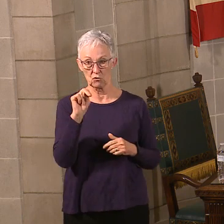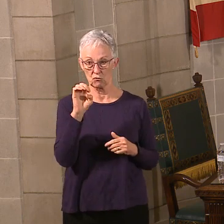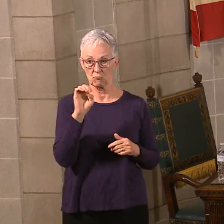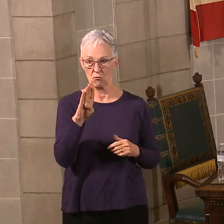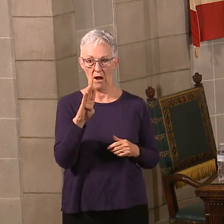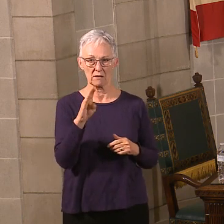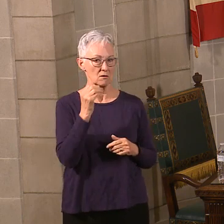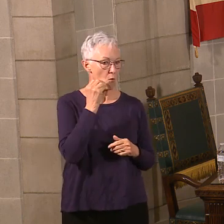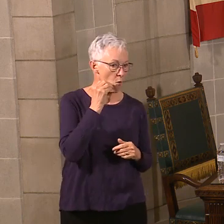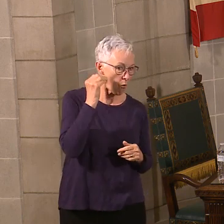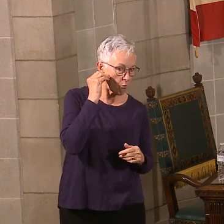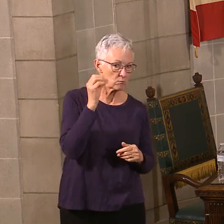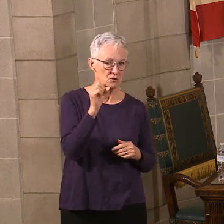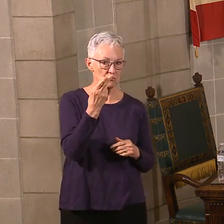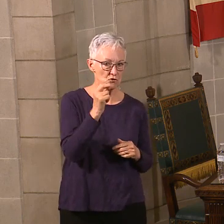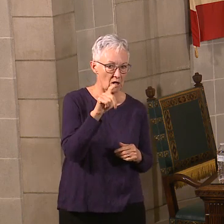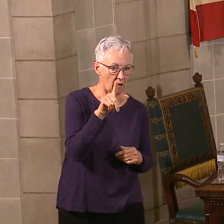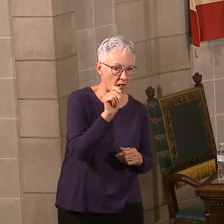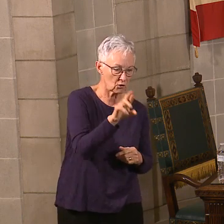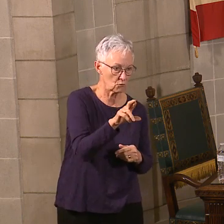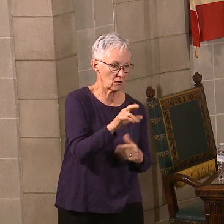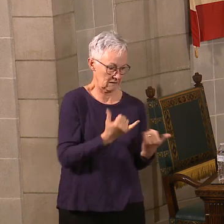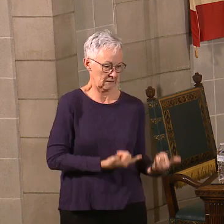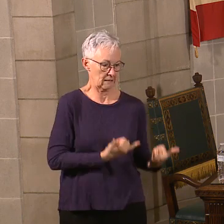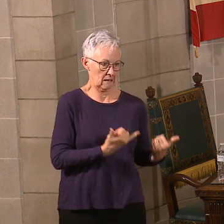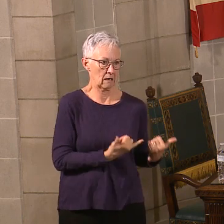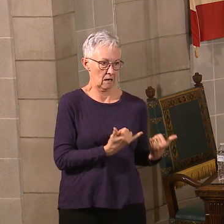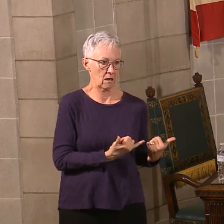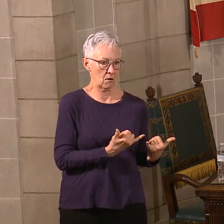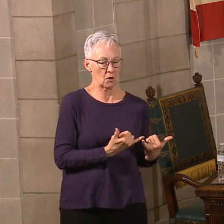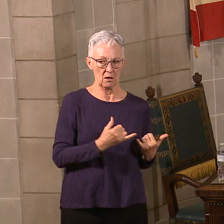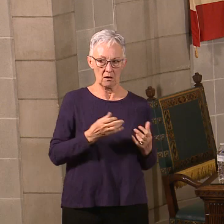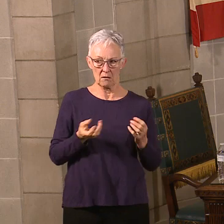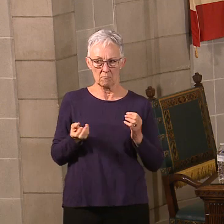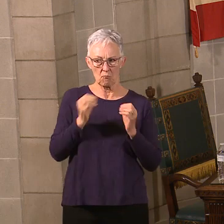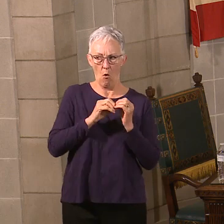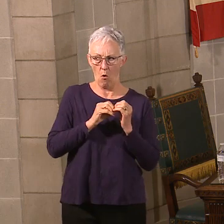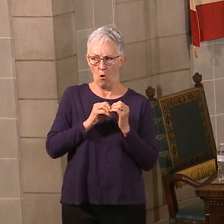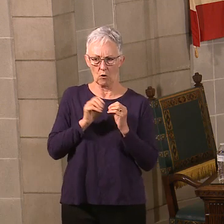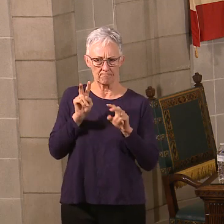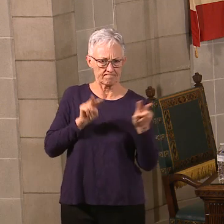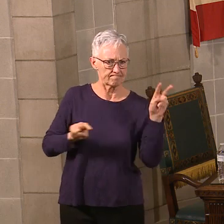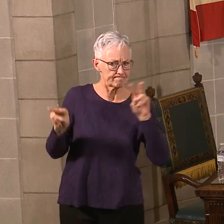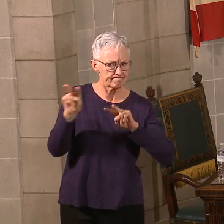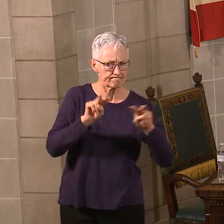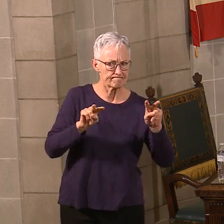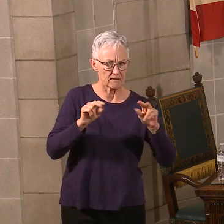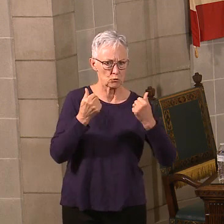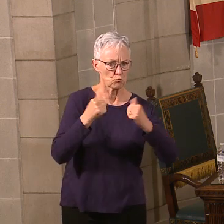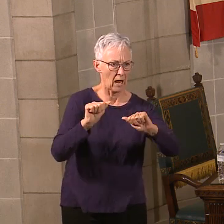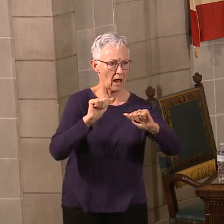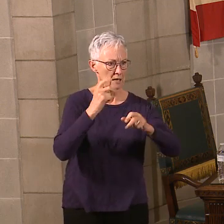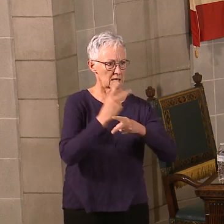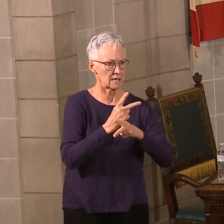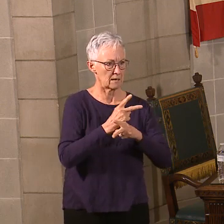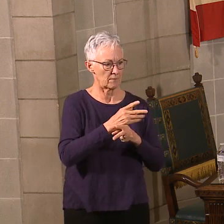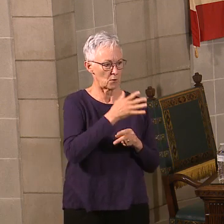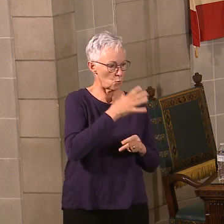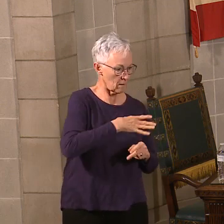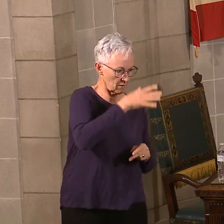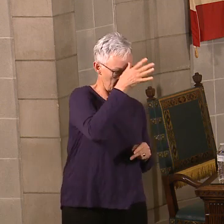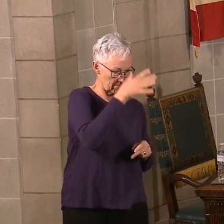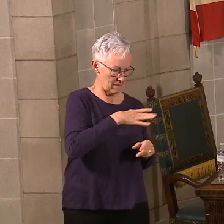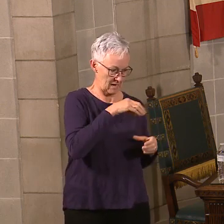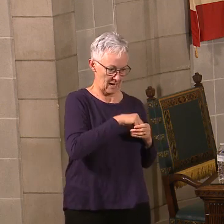are taking additional precautions at this time to keep survivors safe. They're using shelter options